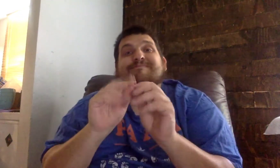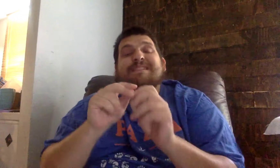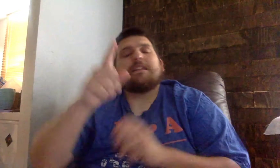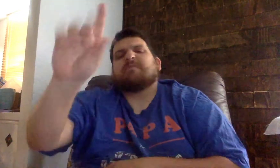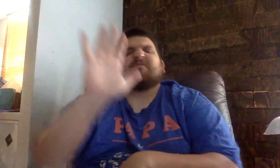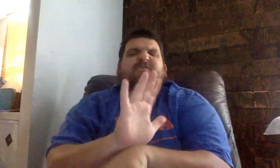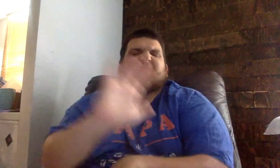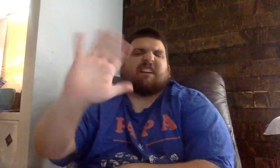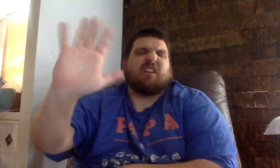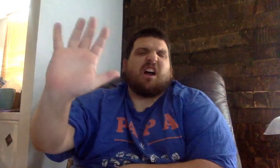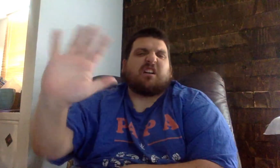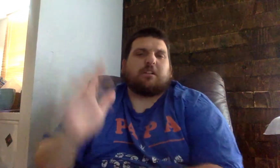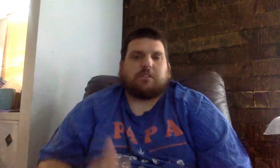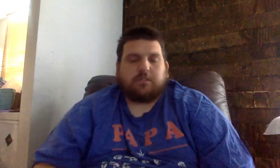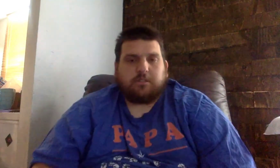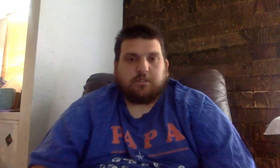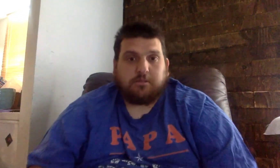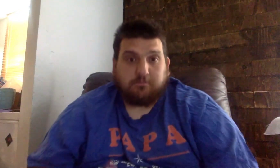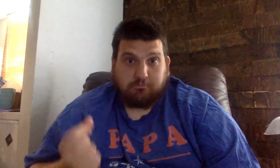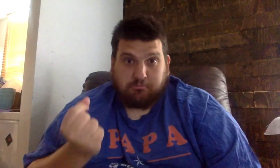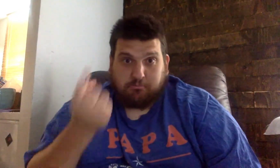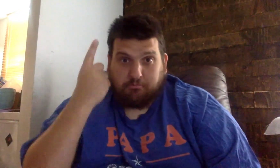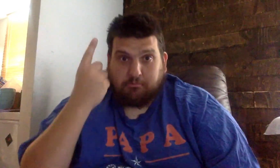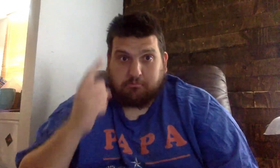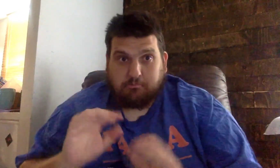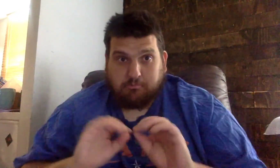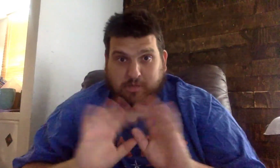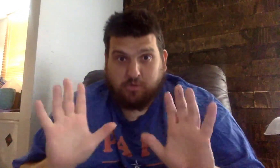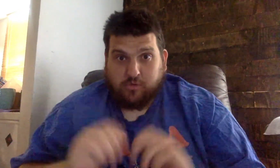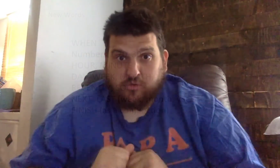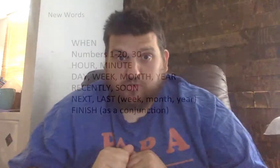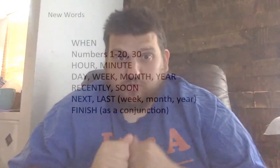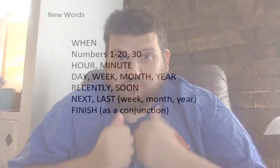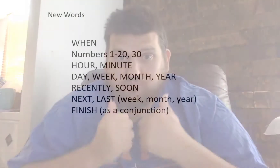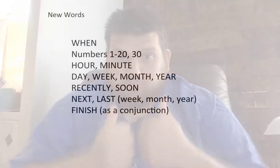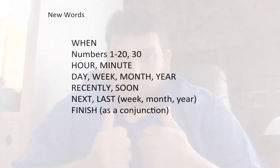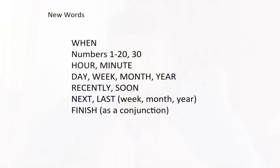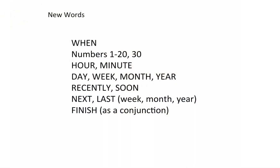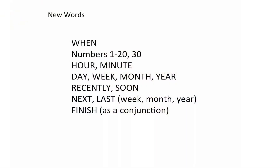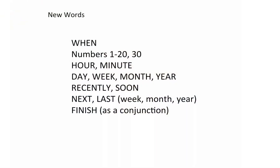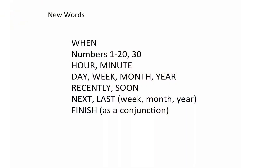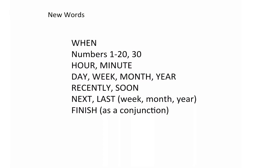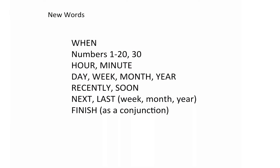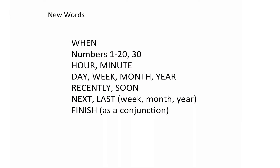The meeting's at 5. Understand? Is it clear? All right.